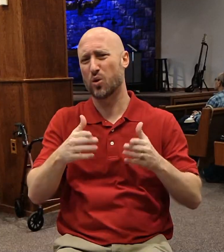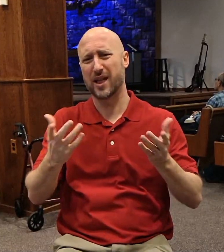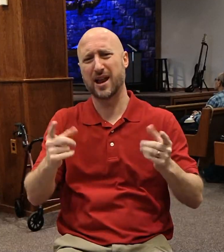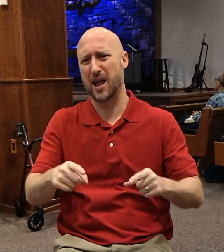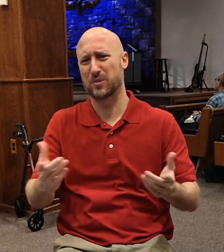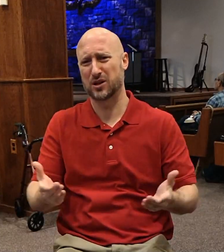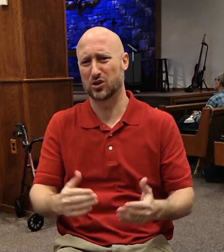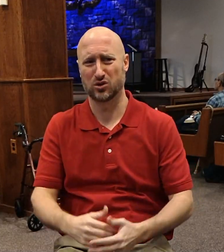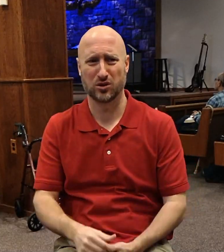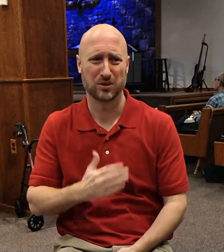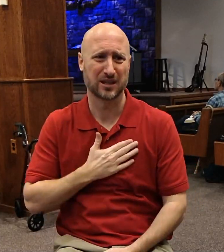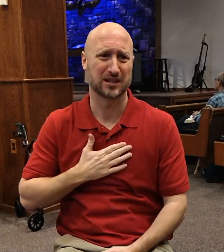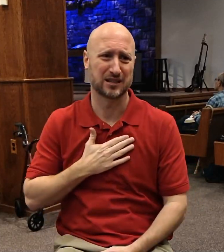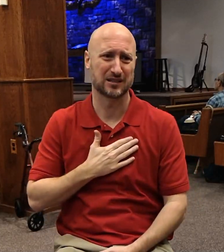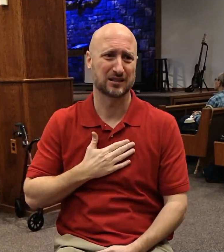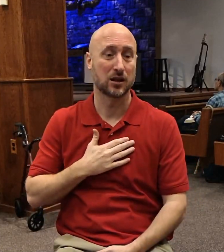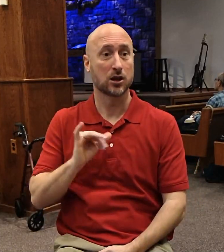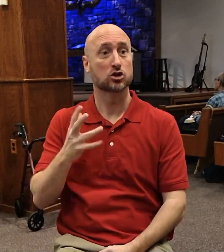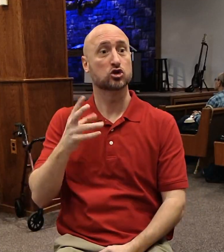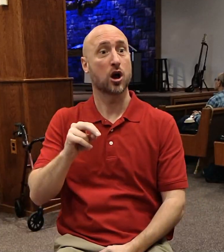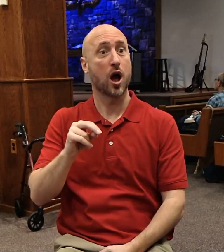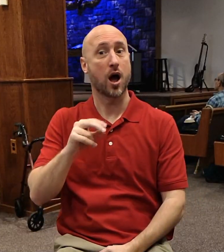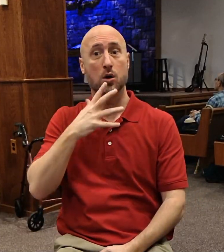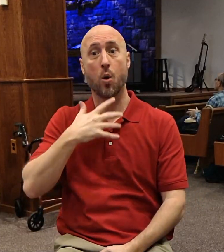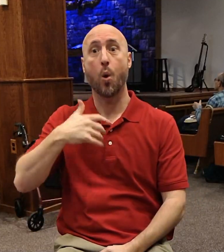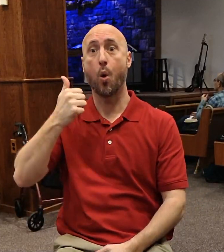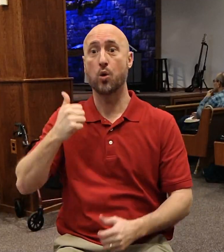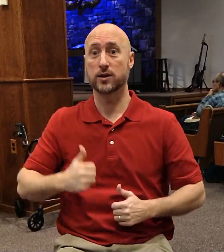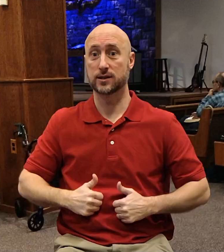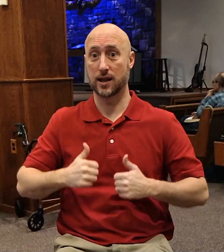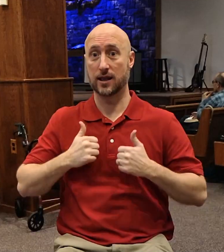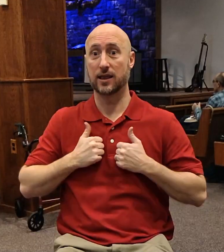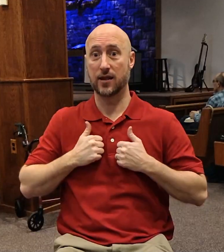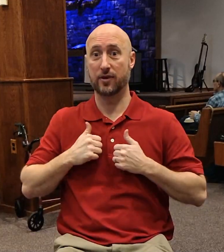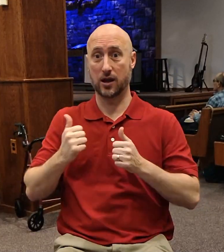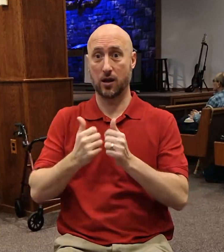John, the oldest living apostles, the only one still alive,